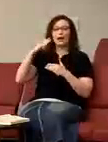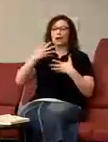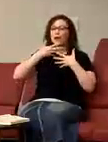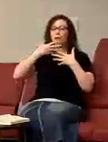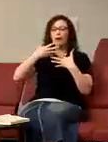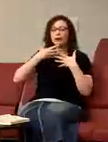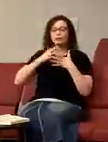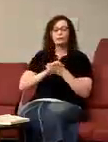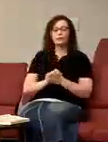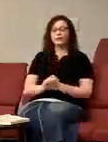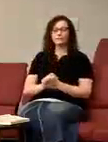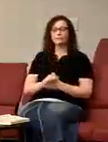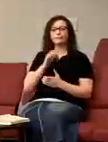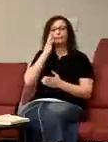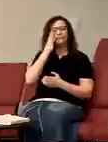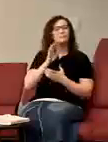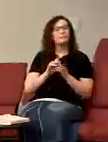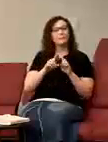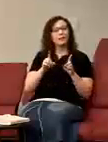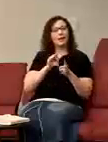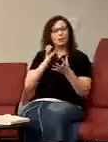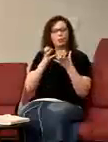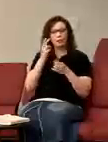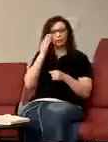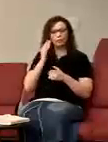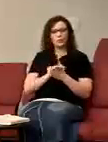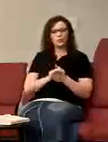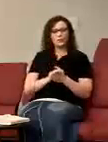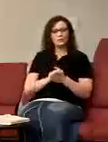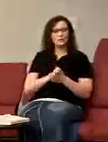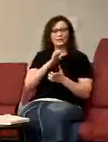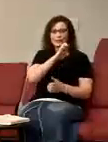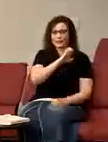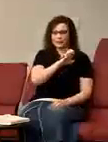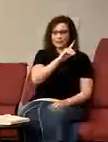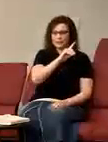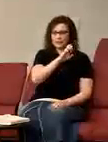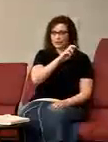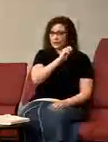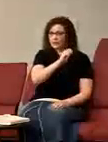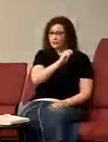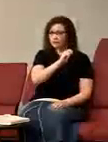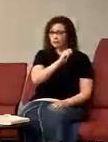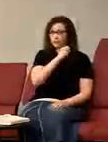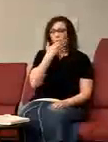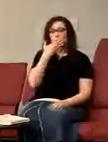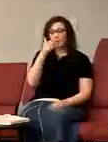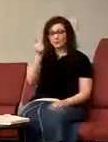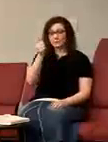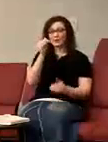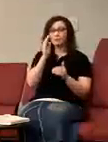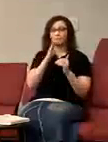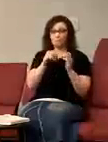make it really nice. But I want you to know something. Eden was better than that.